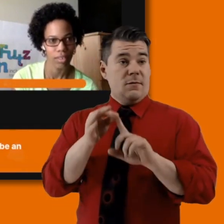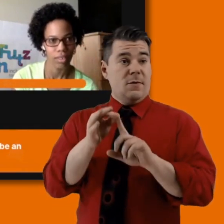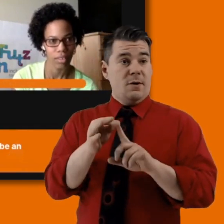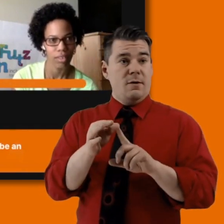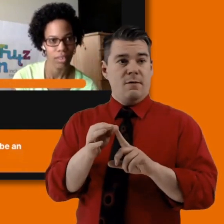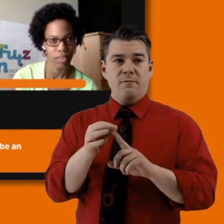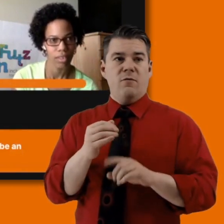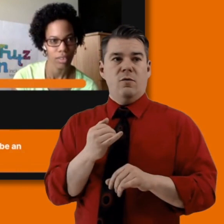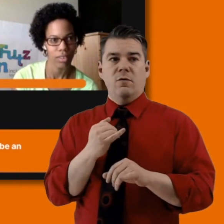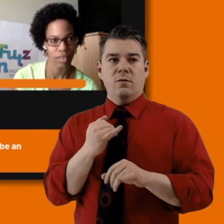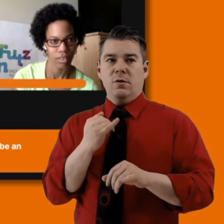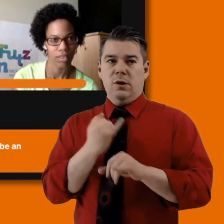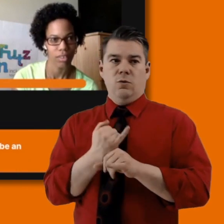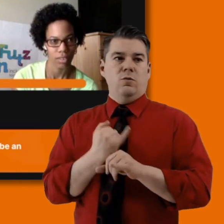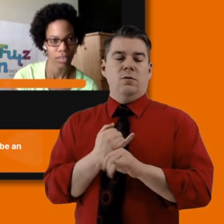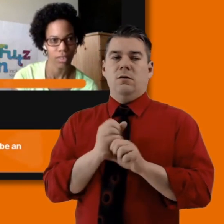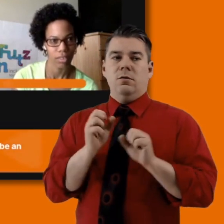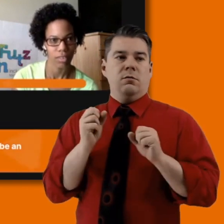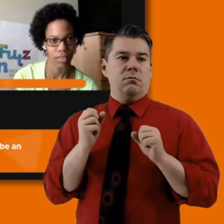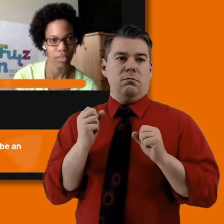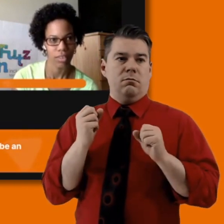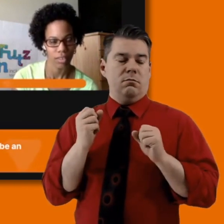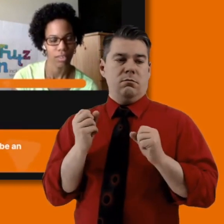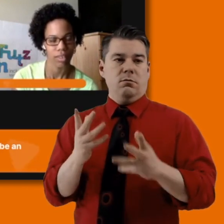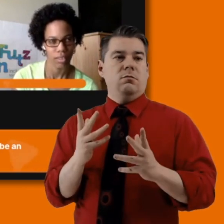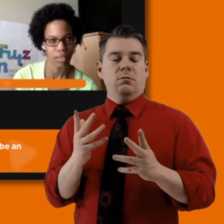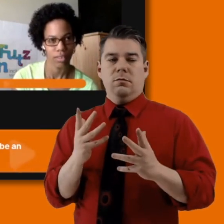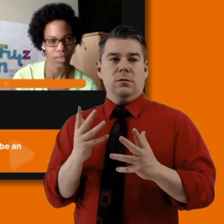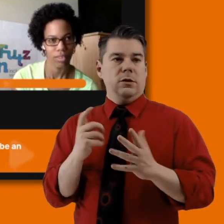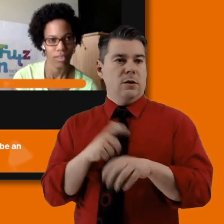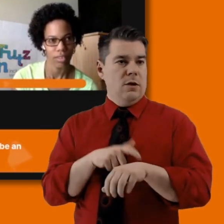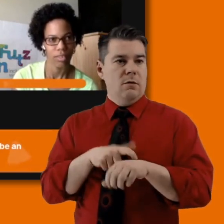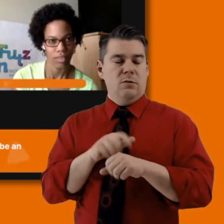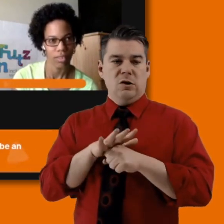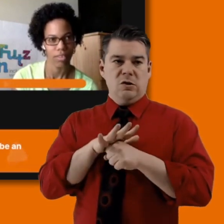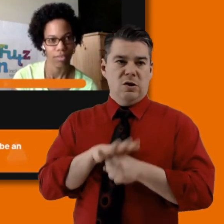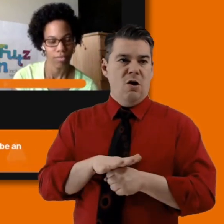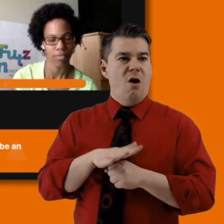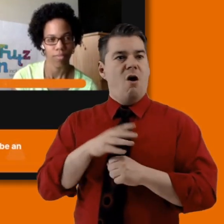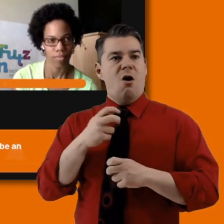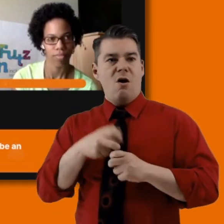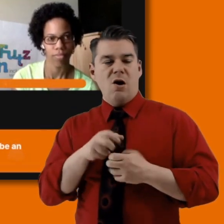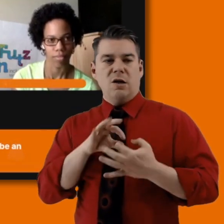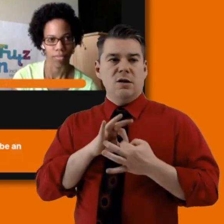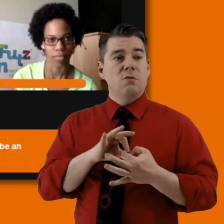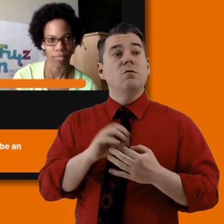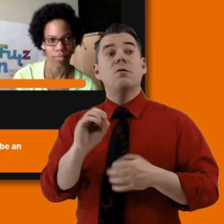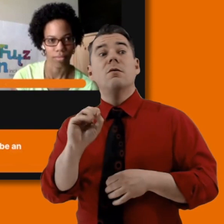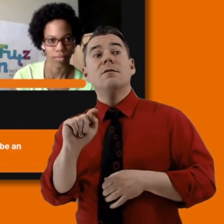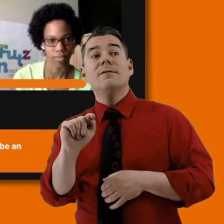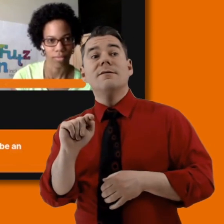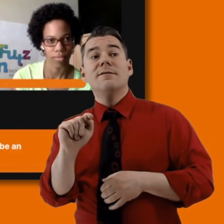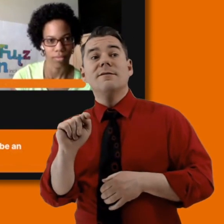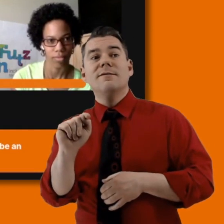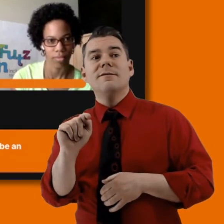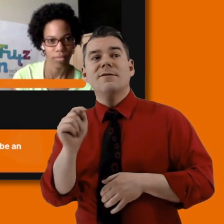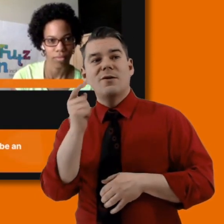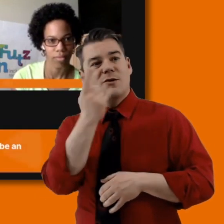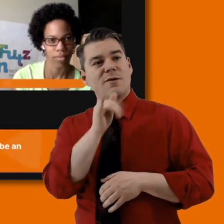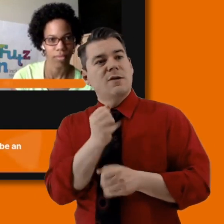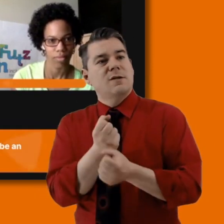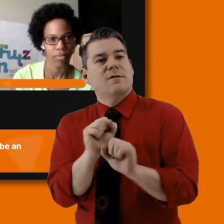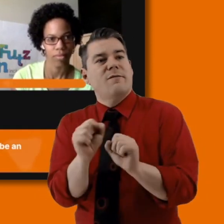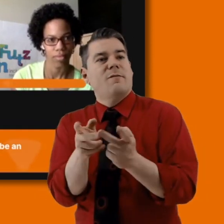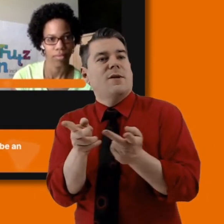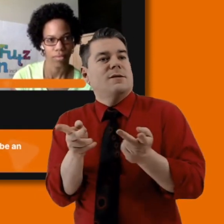institutions, which can so often be really oppressive and really hard for people to deal with, that OT is like this little safe